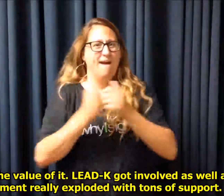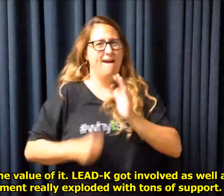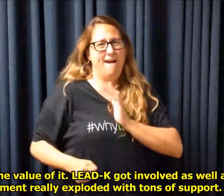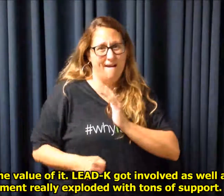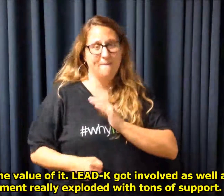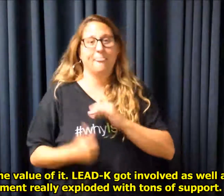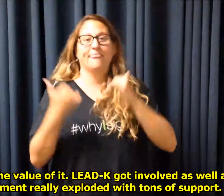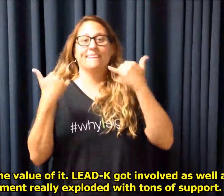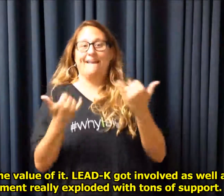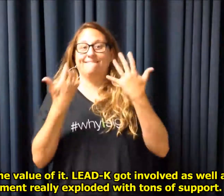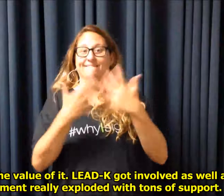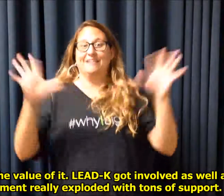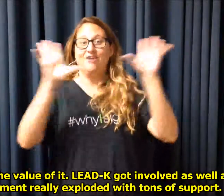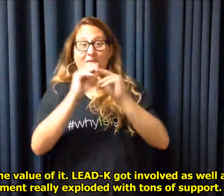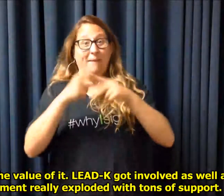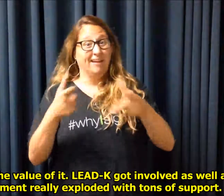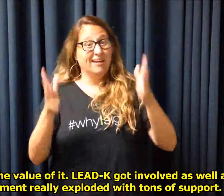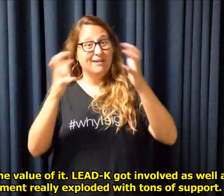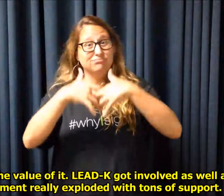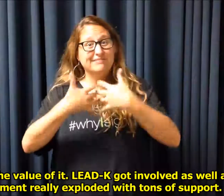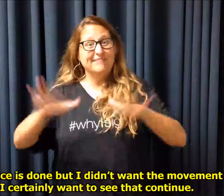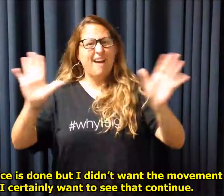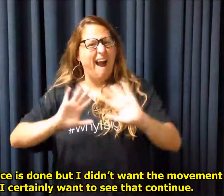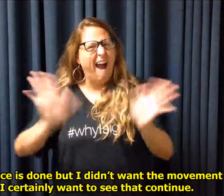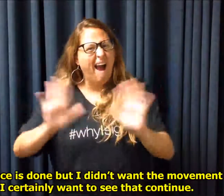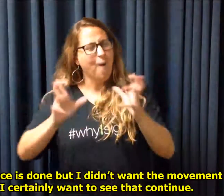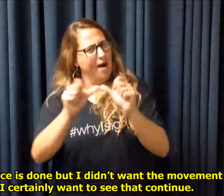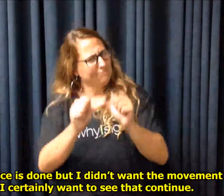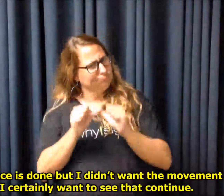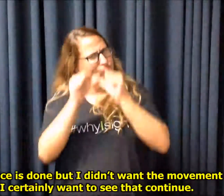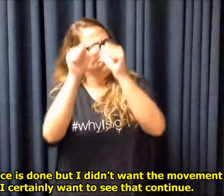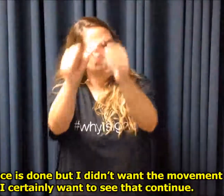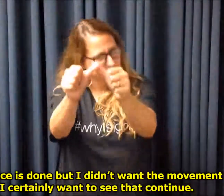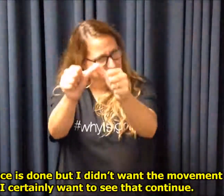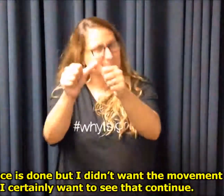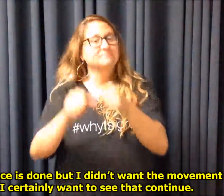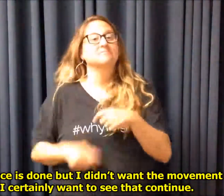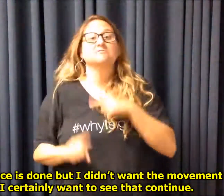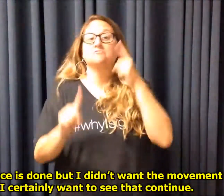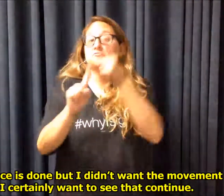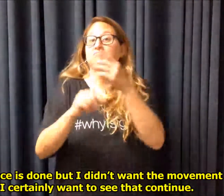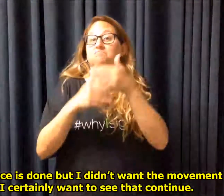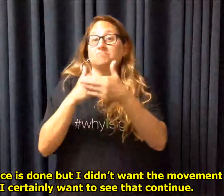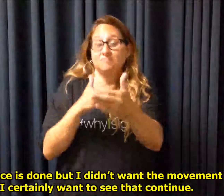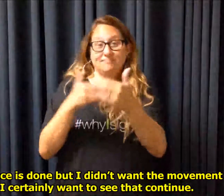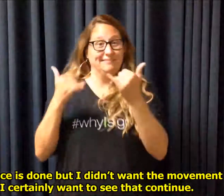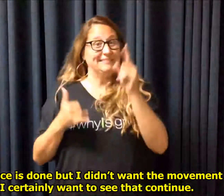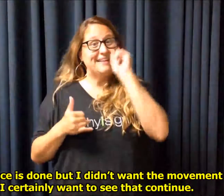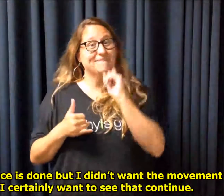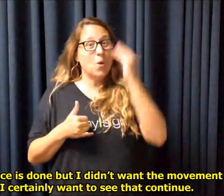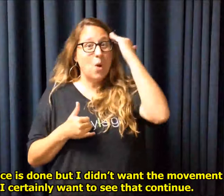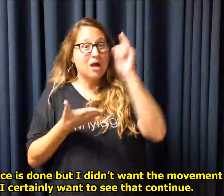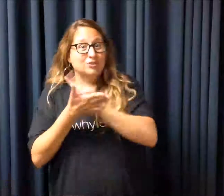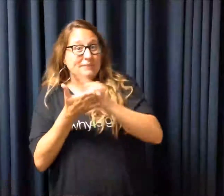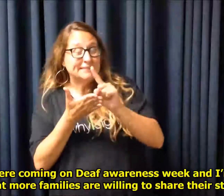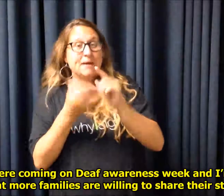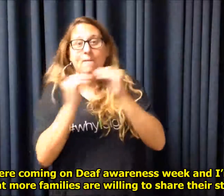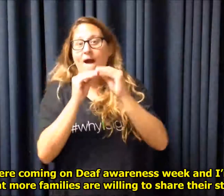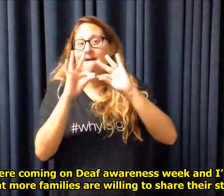movement really exploded with tons of support. The conference is done, but I didn't want the movement to end. I certainly want to see that continue. Now we're